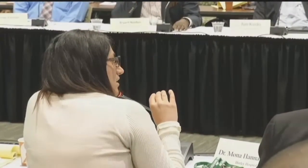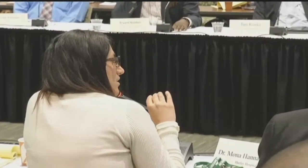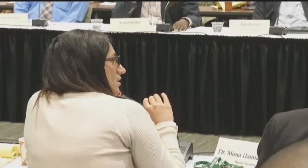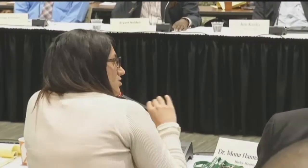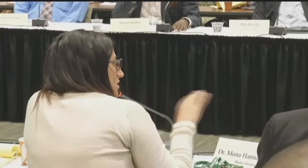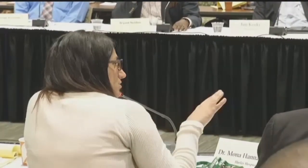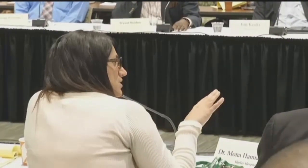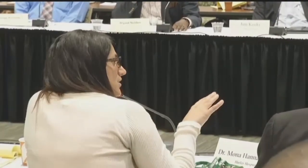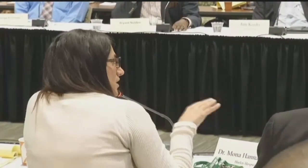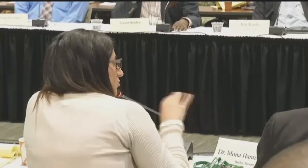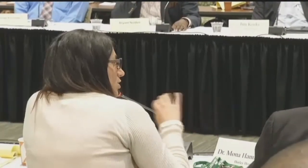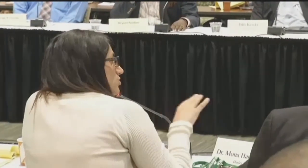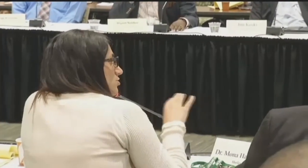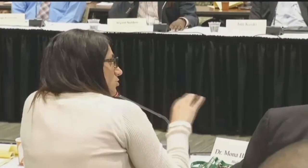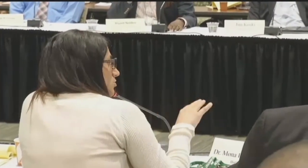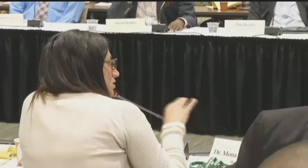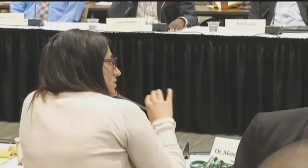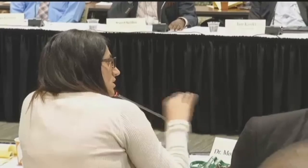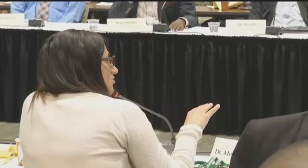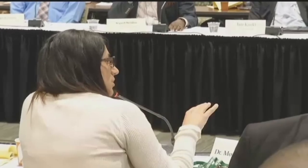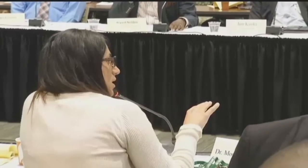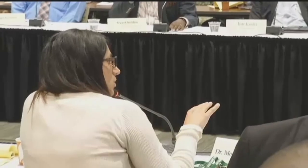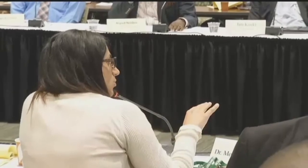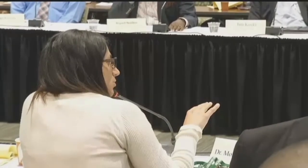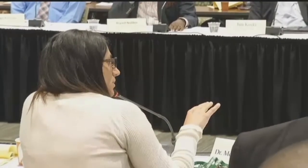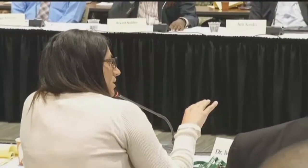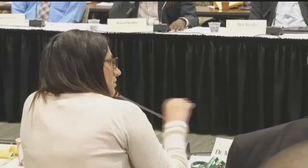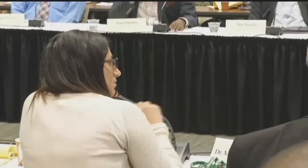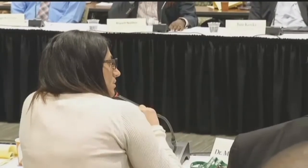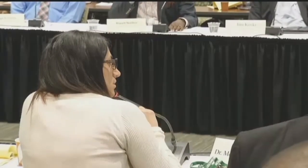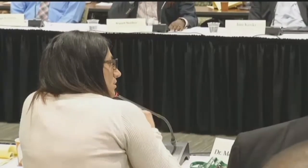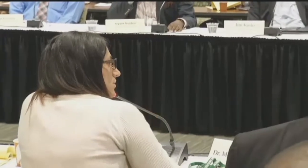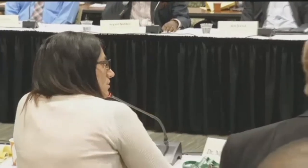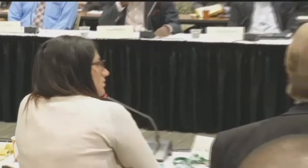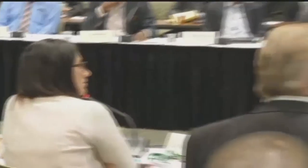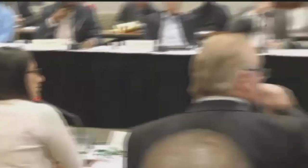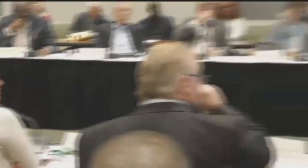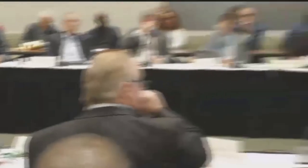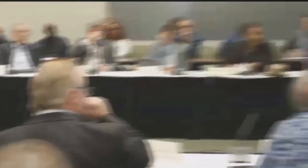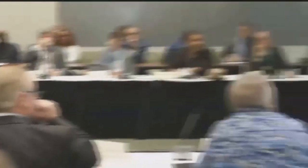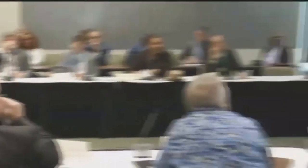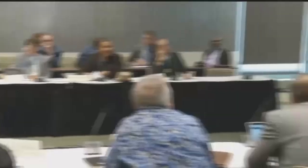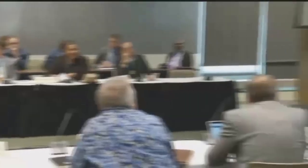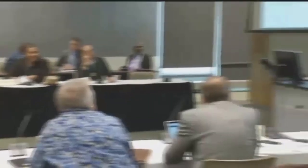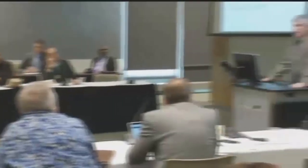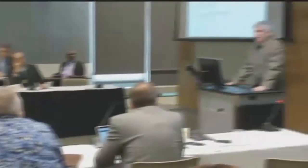is that just guaranteed? Like, if we use it or don't use it, we still have to pay that 1.1 million? Well, let me explain that. This gets into the details.